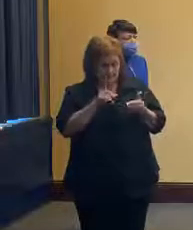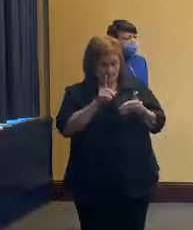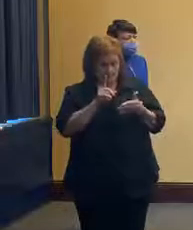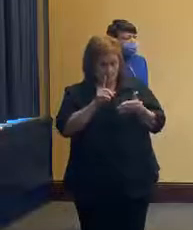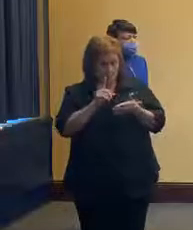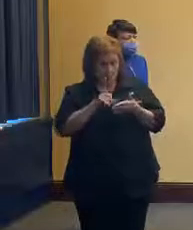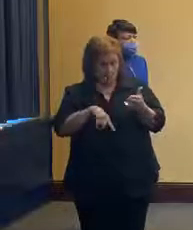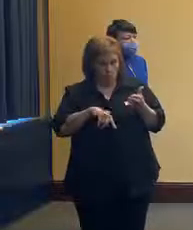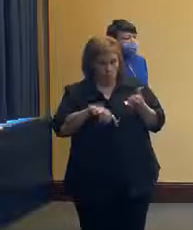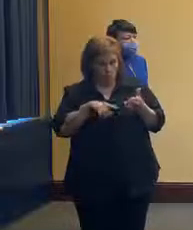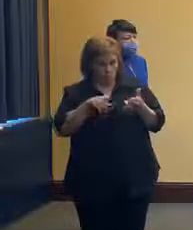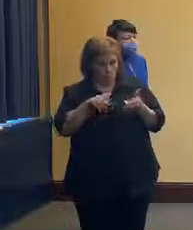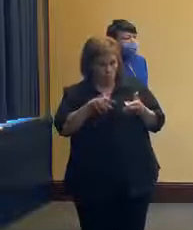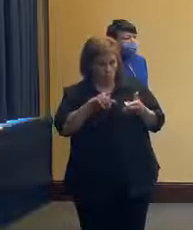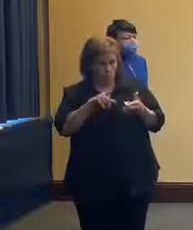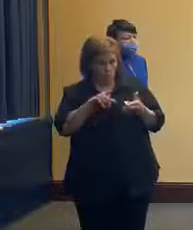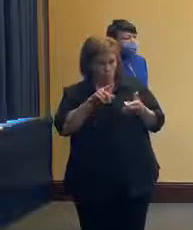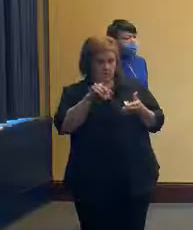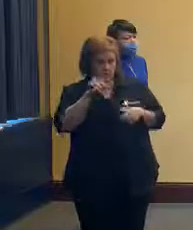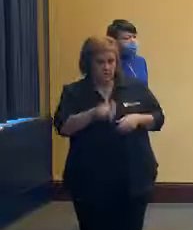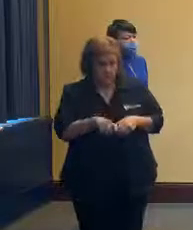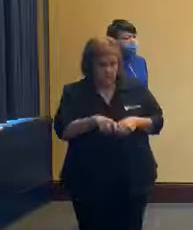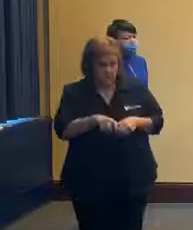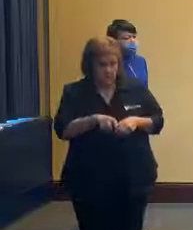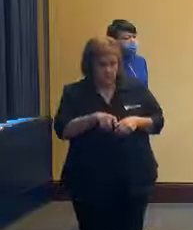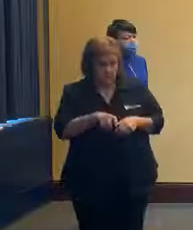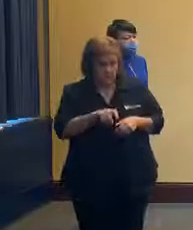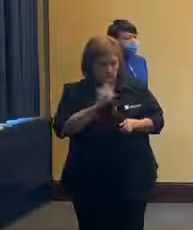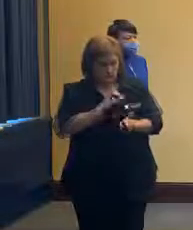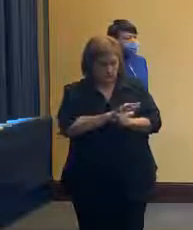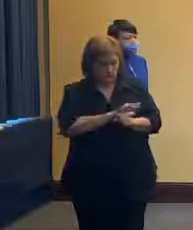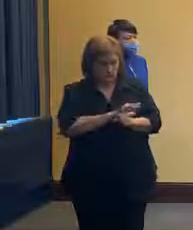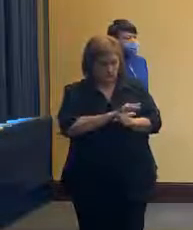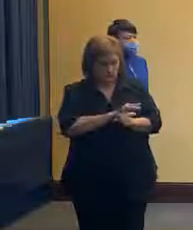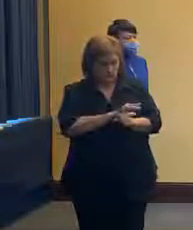are you currently contractually obligated to, and what remains